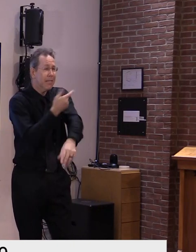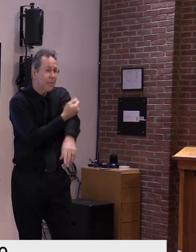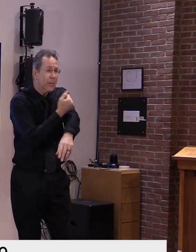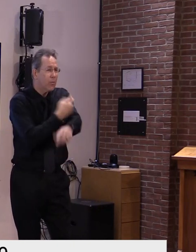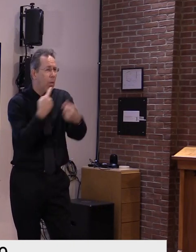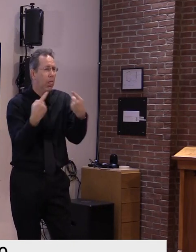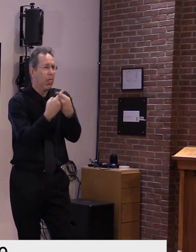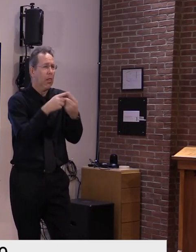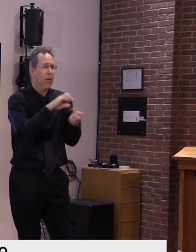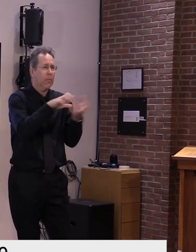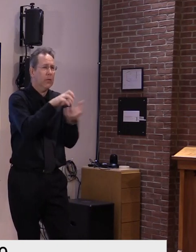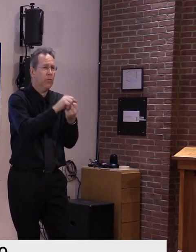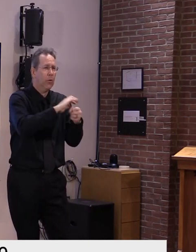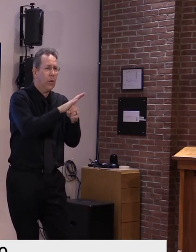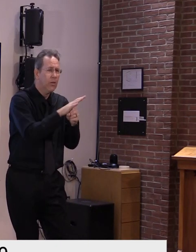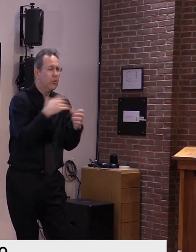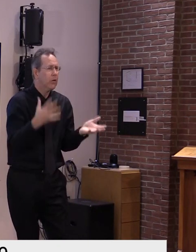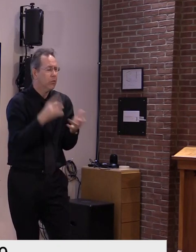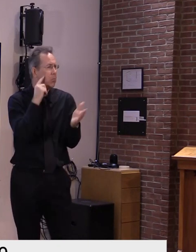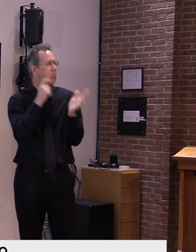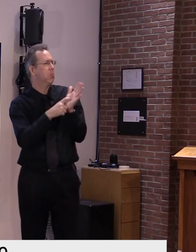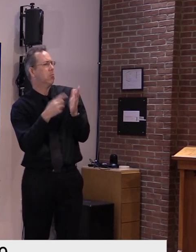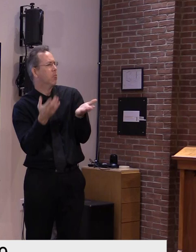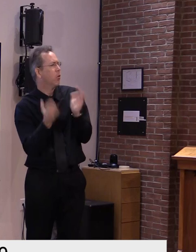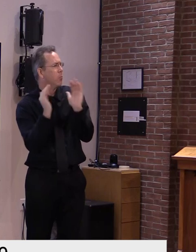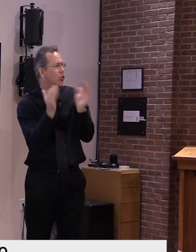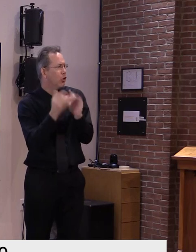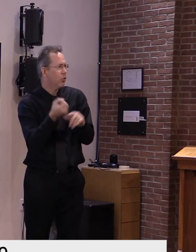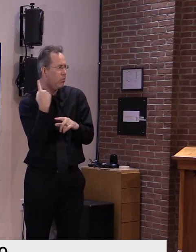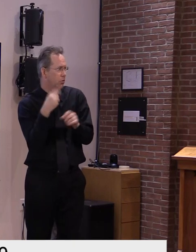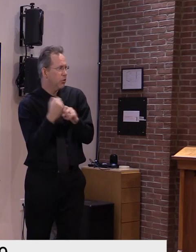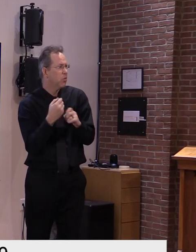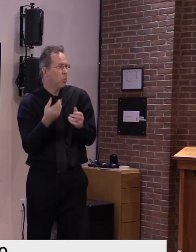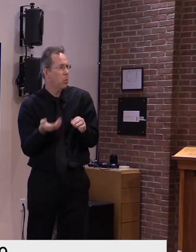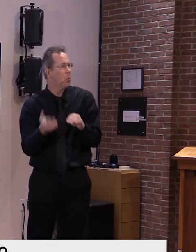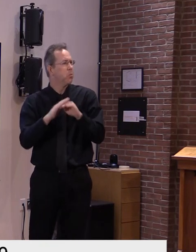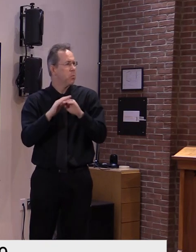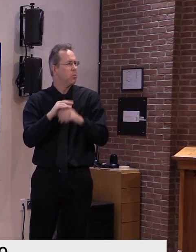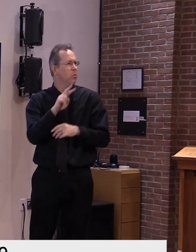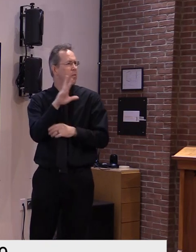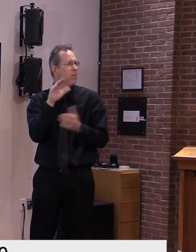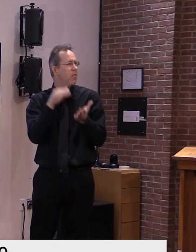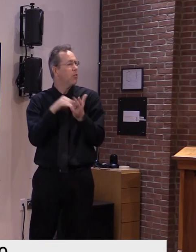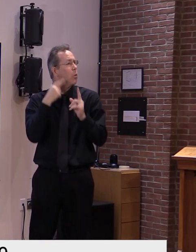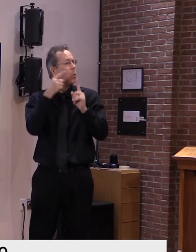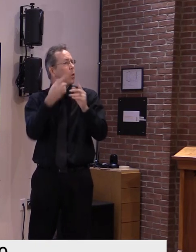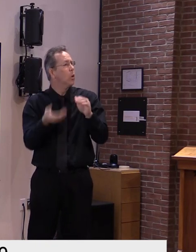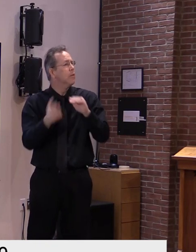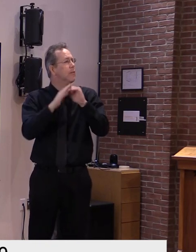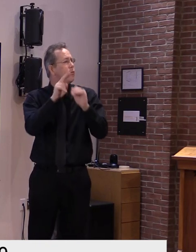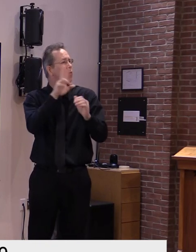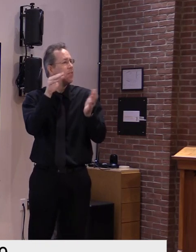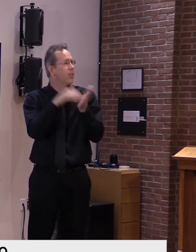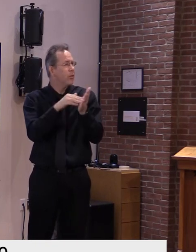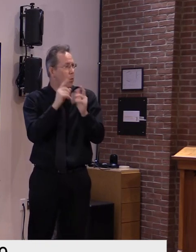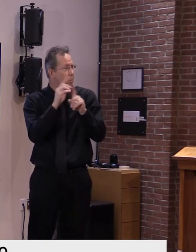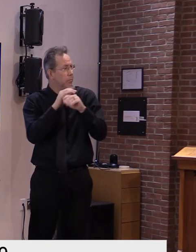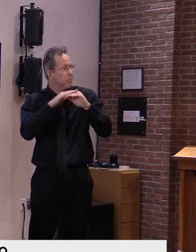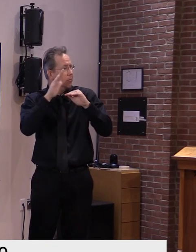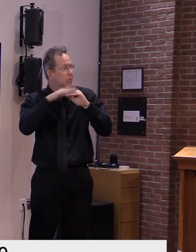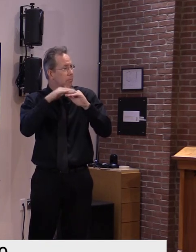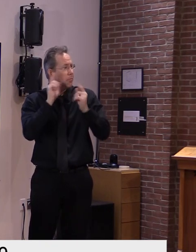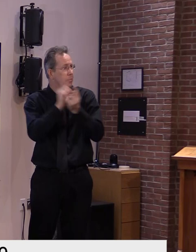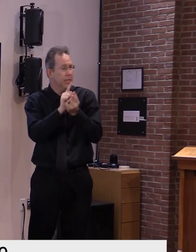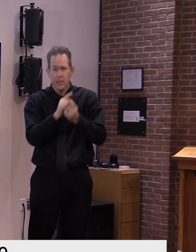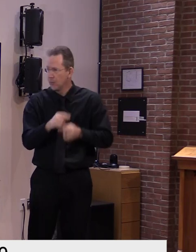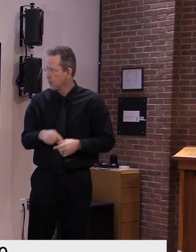325,000 Vermonters having received the flu vaccine for the upcoming or current flu season, 6% of where we were